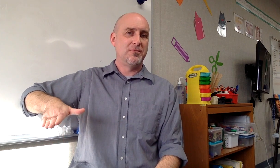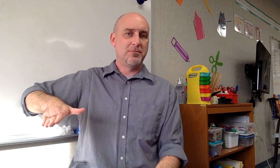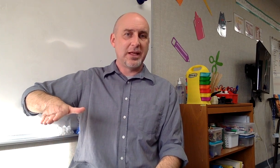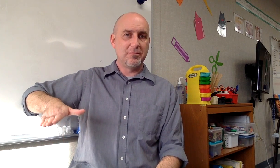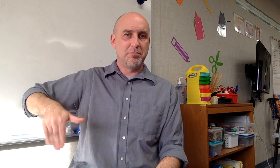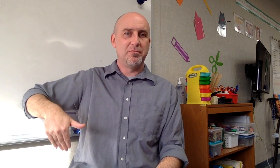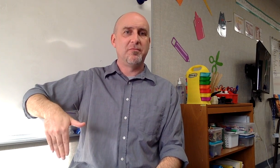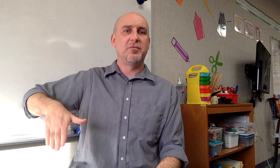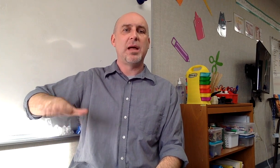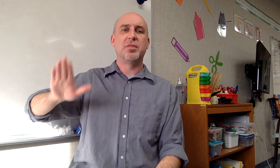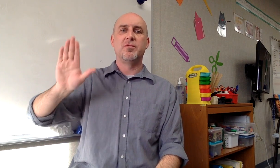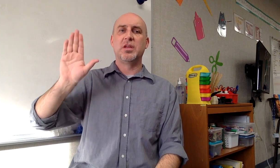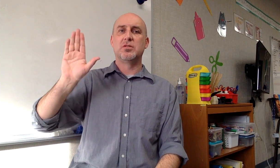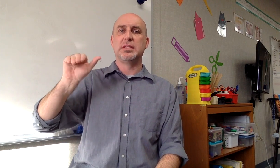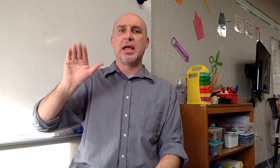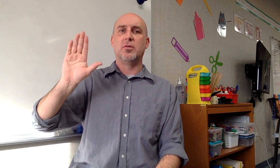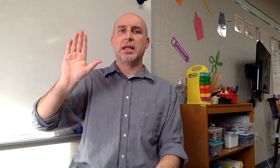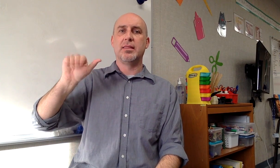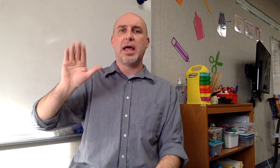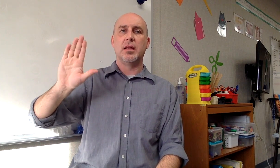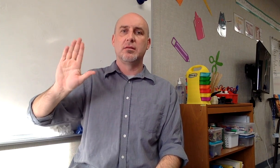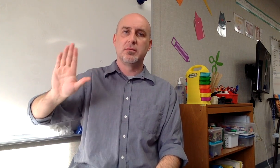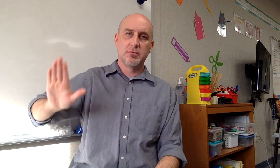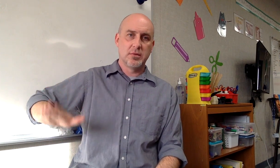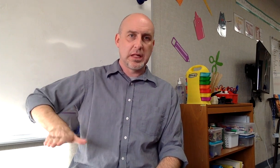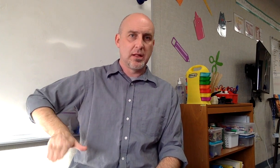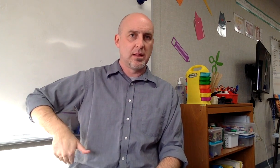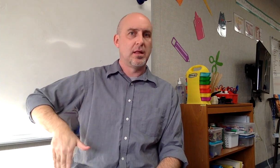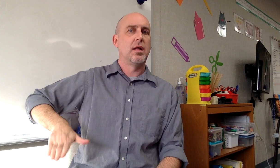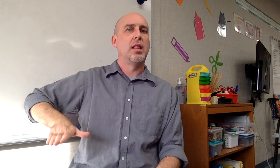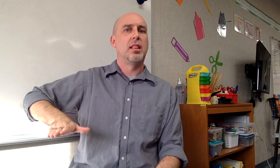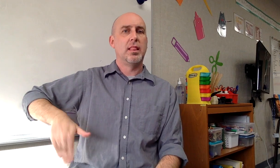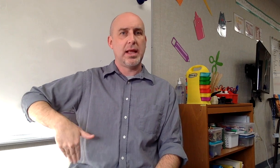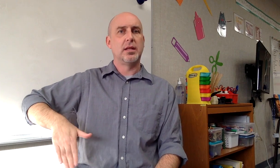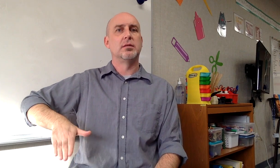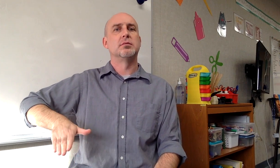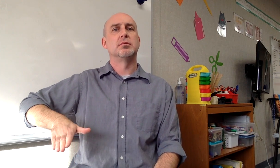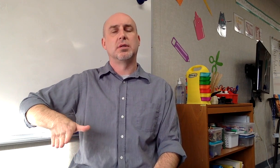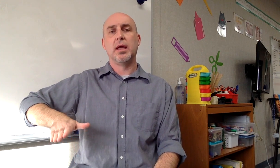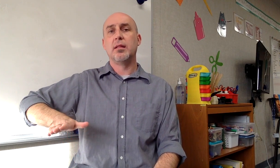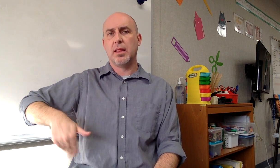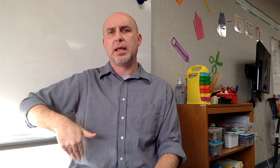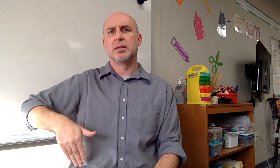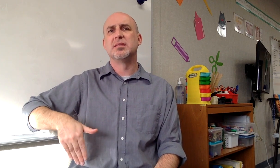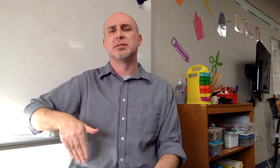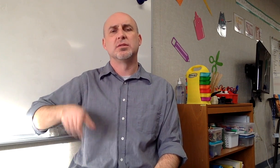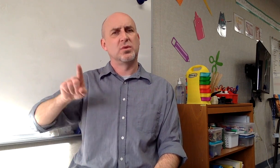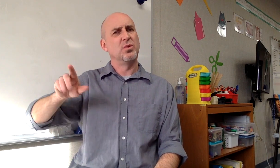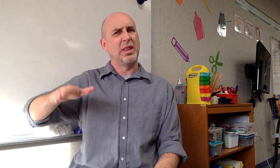like flap the fingers down like that. Late. Okay, late. You're